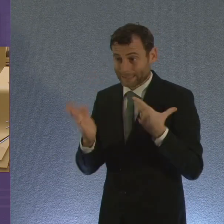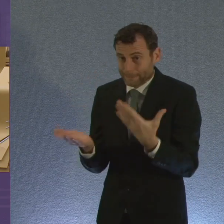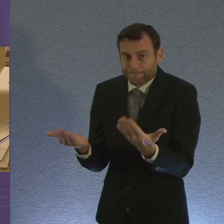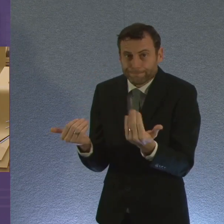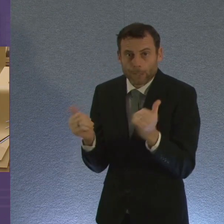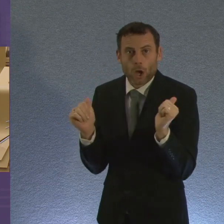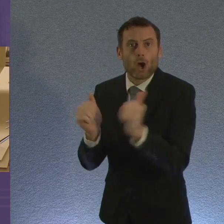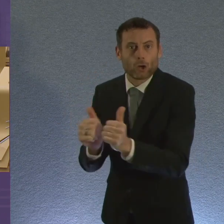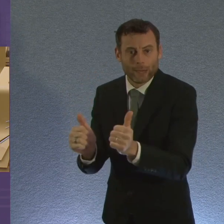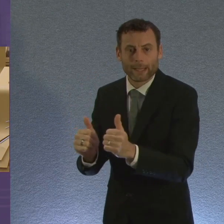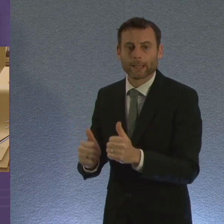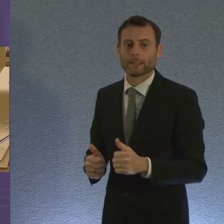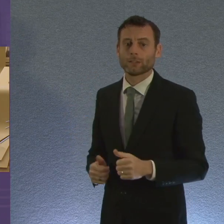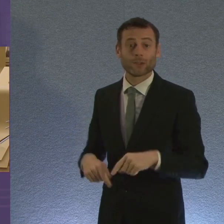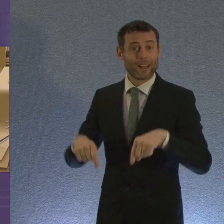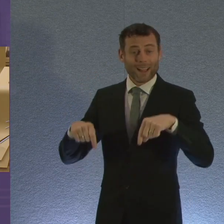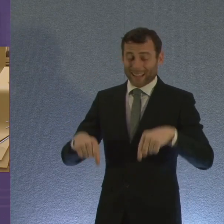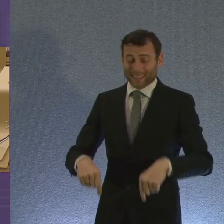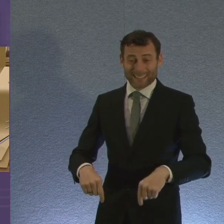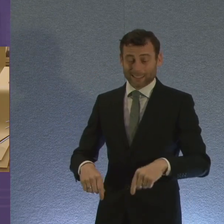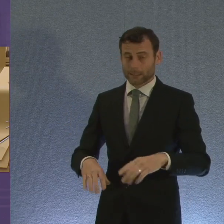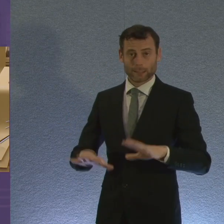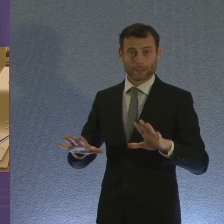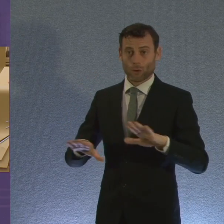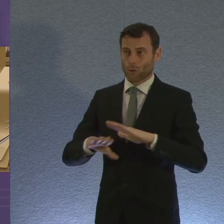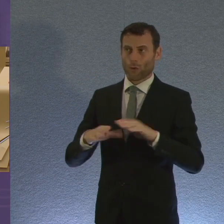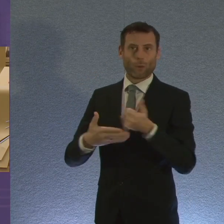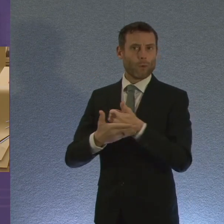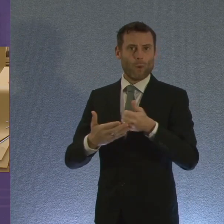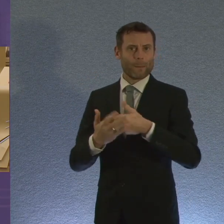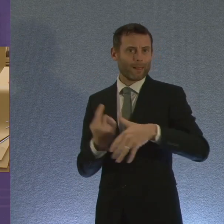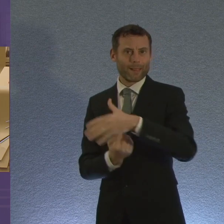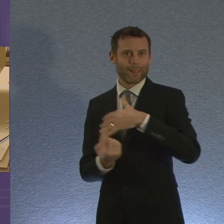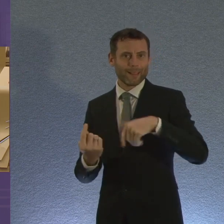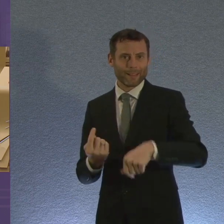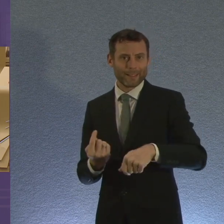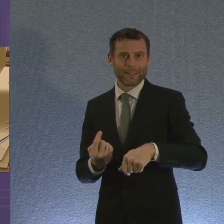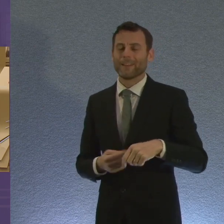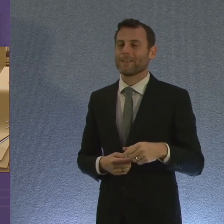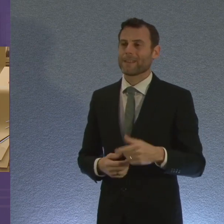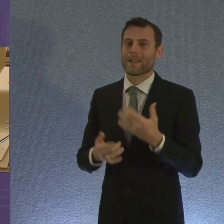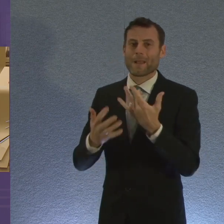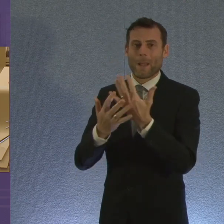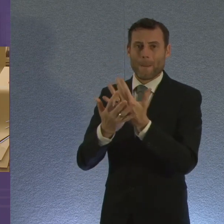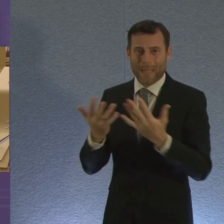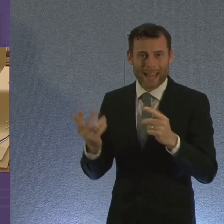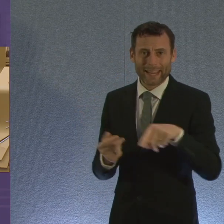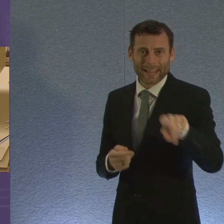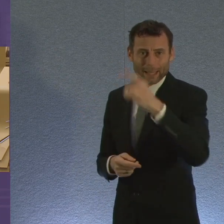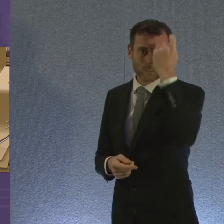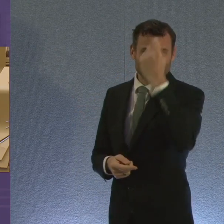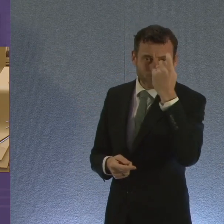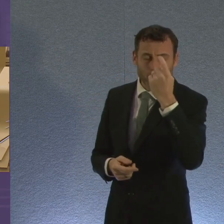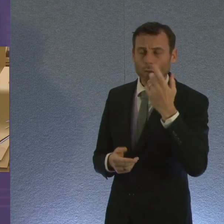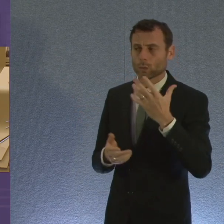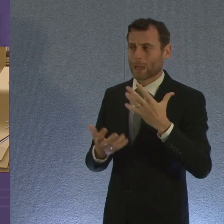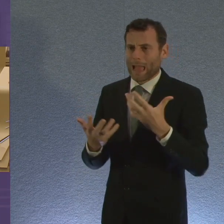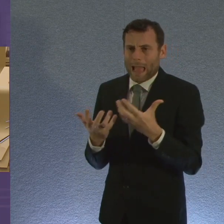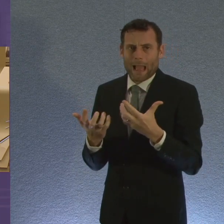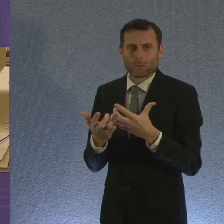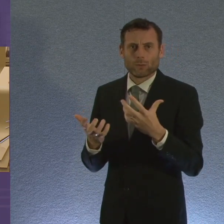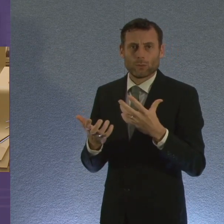set of proceedings, Presiding Officer, as everybody here has reflected. Many people will be busily writing away and planning